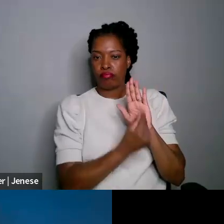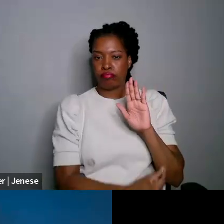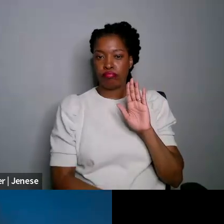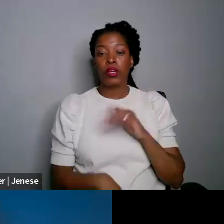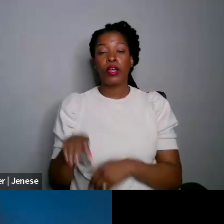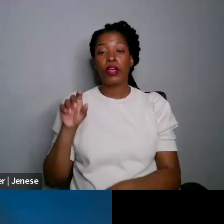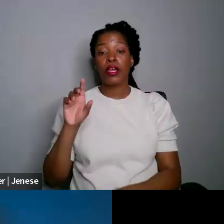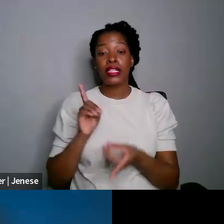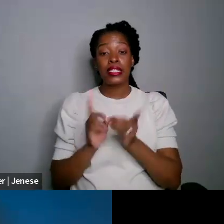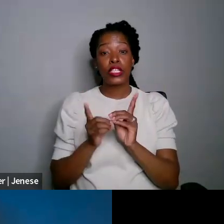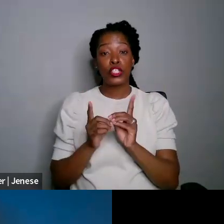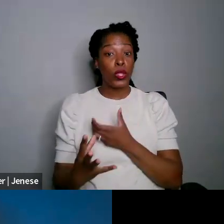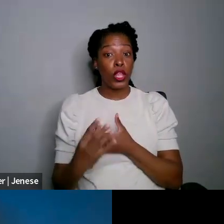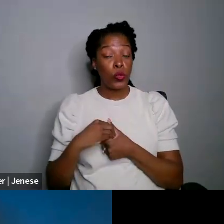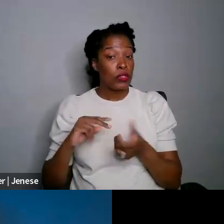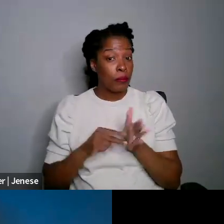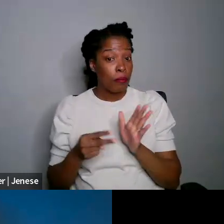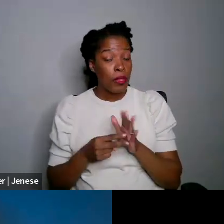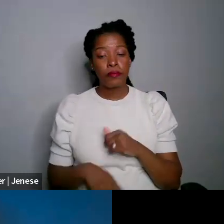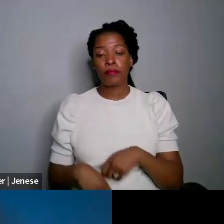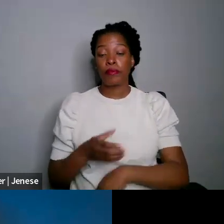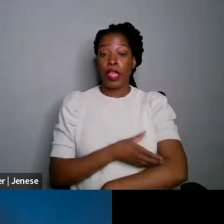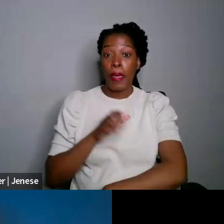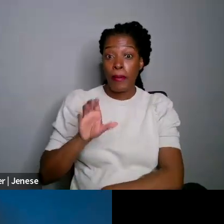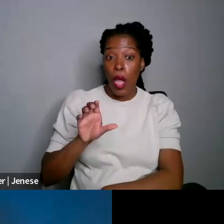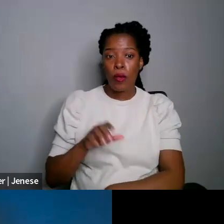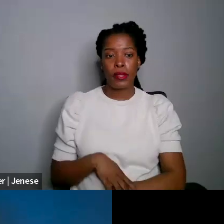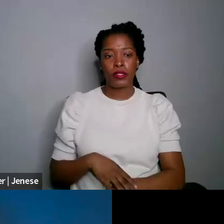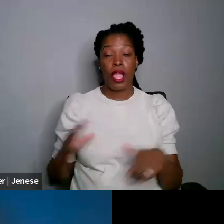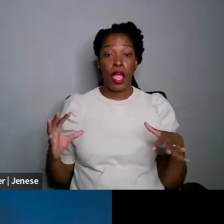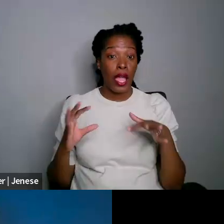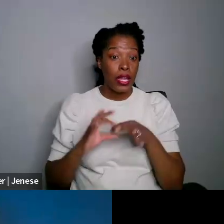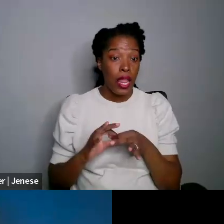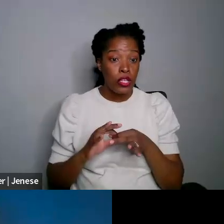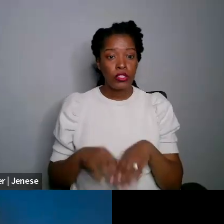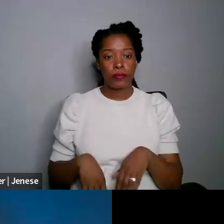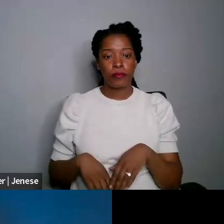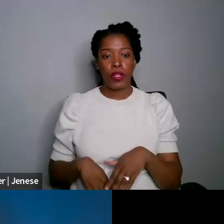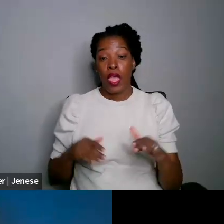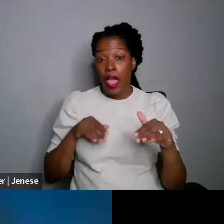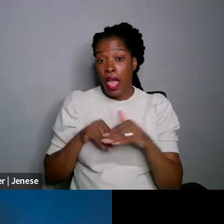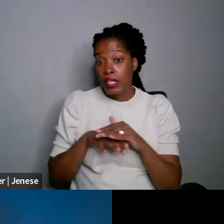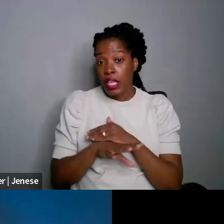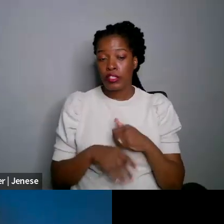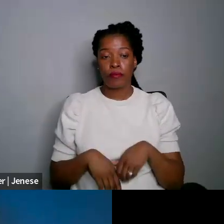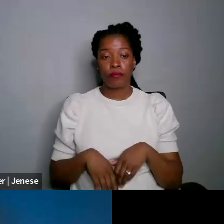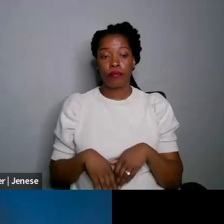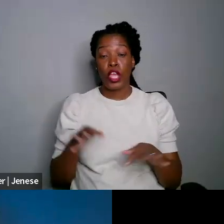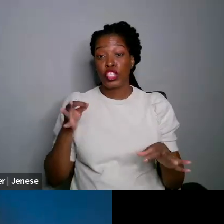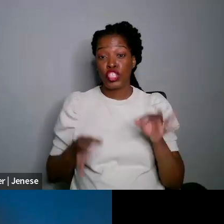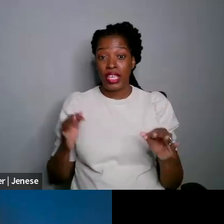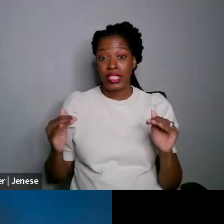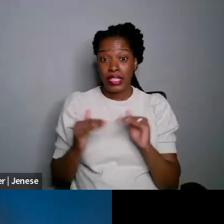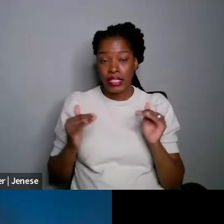empowerment, connection, access, justice, and equity. So this